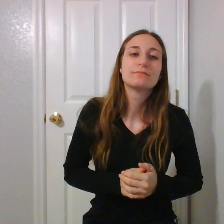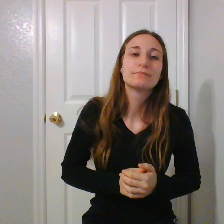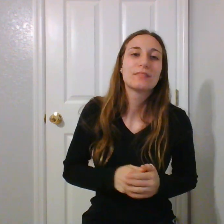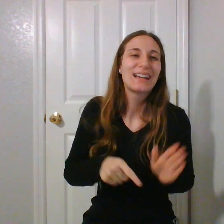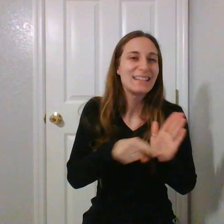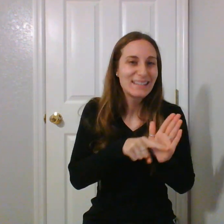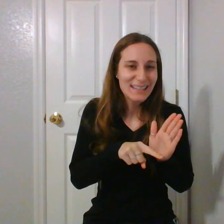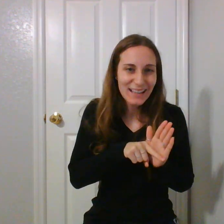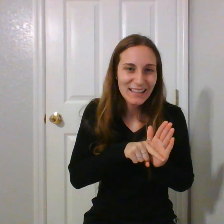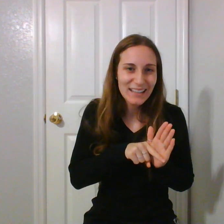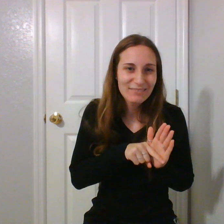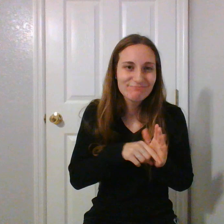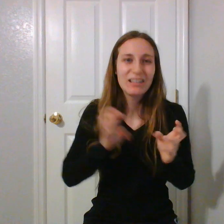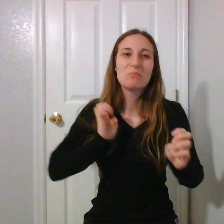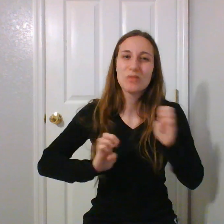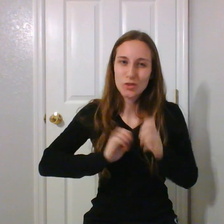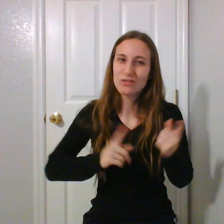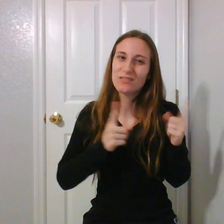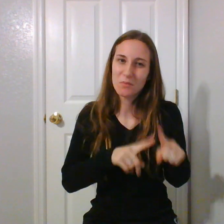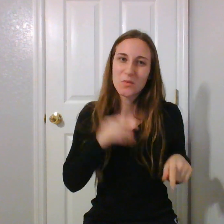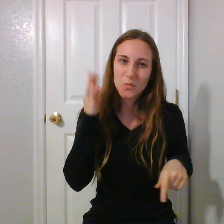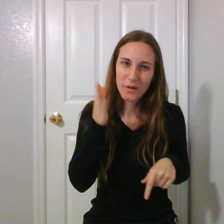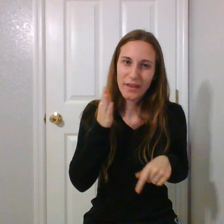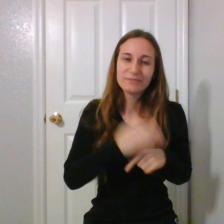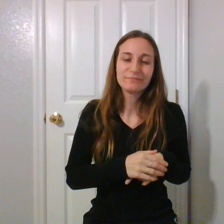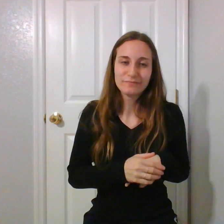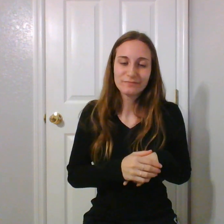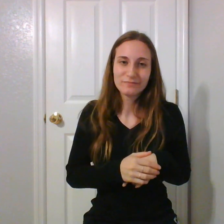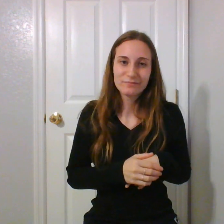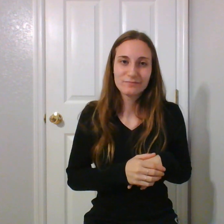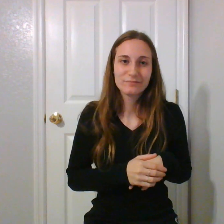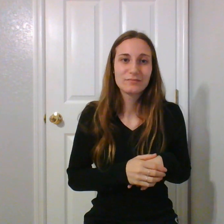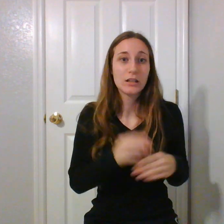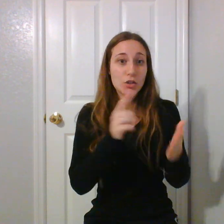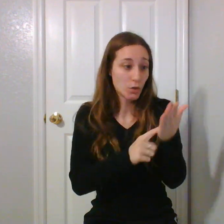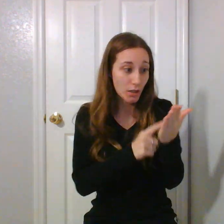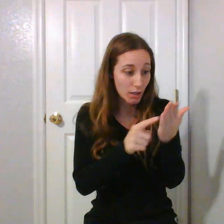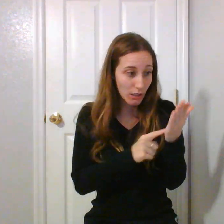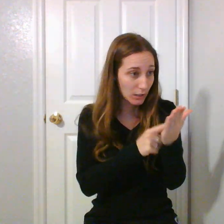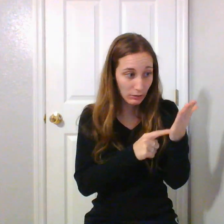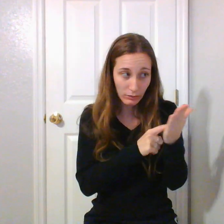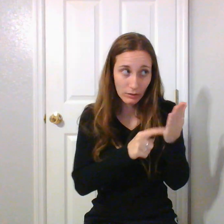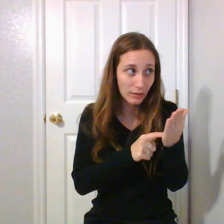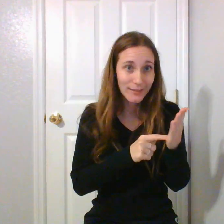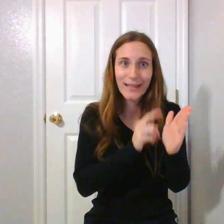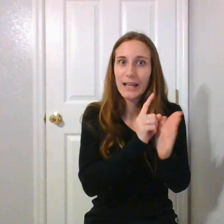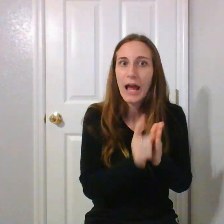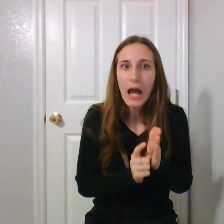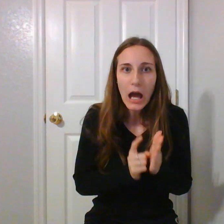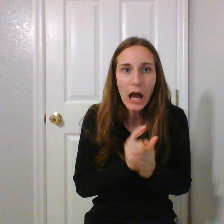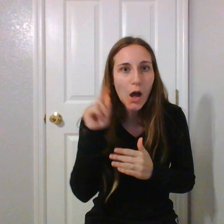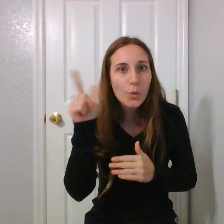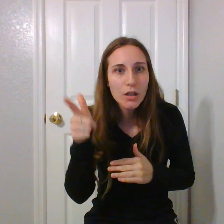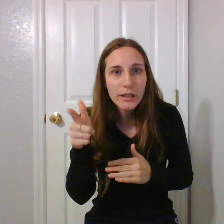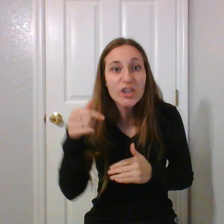lazy put things off get kind of wrapped into that mindset of just clicking and clicking and clicking until like an hour's passed and you're still on social media and you